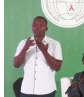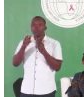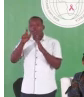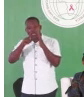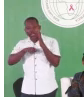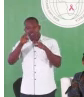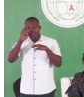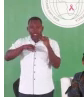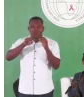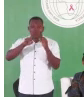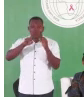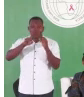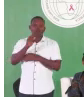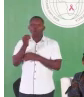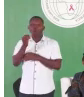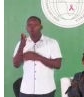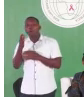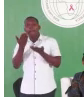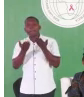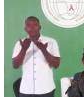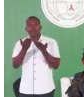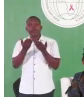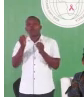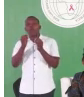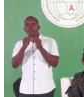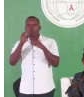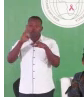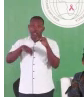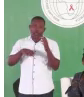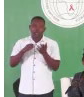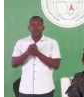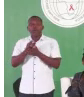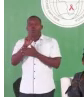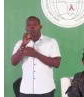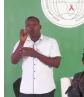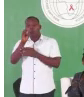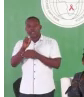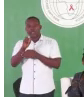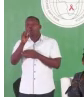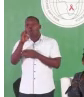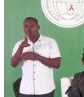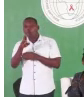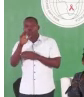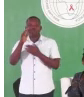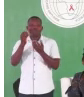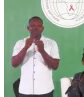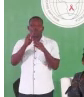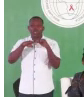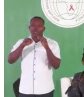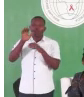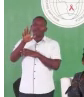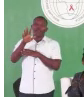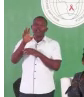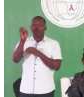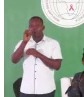or in the general population, more than 1%, or more than 5% in the general population to